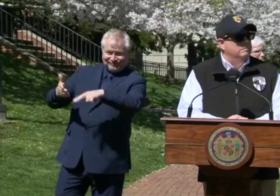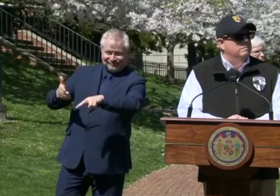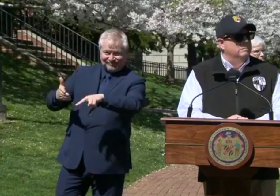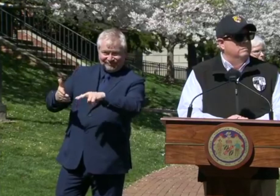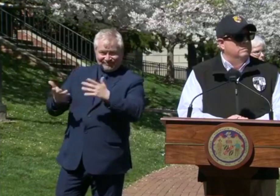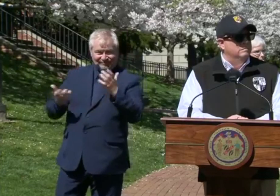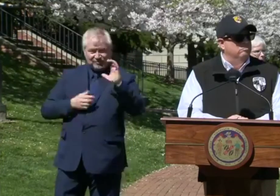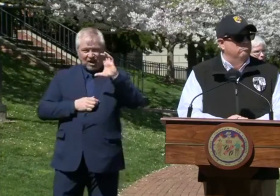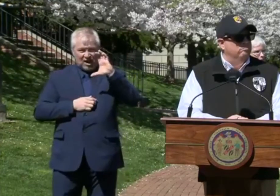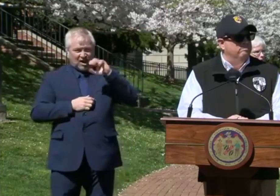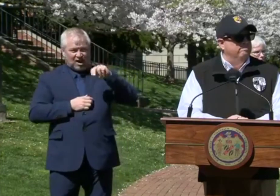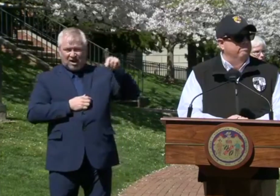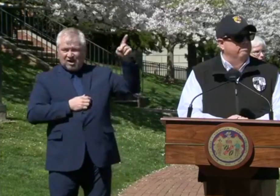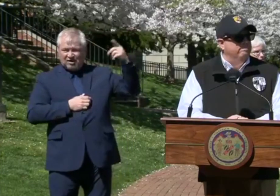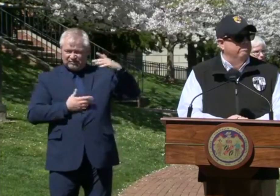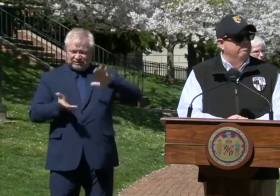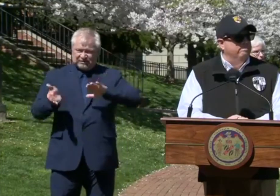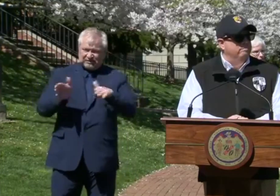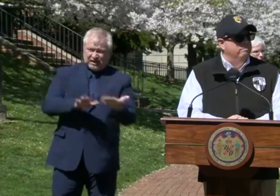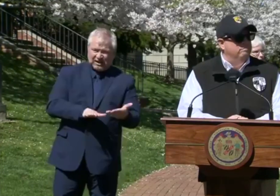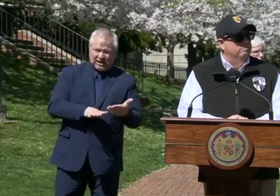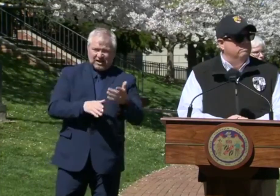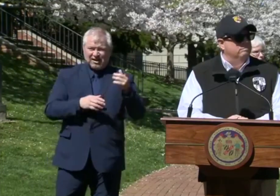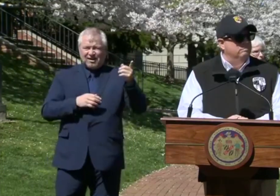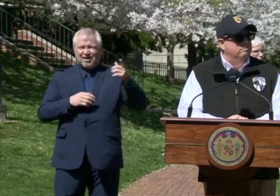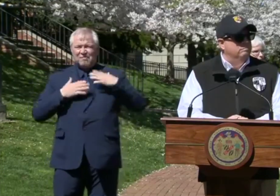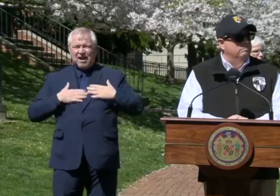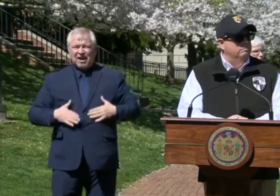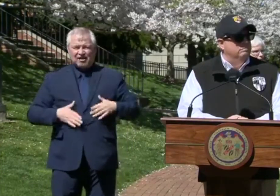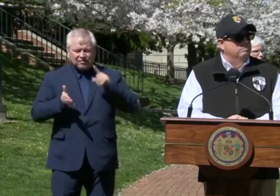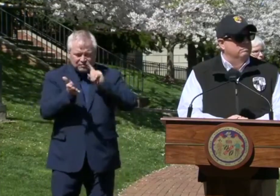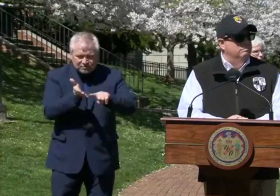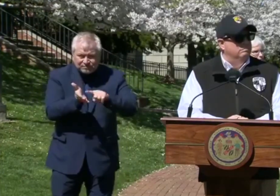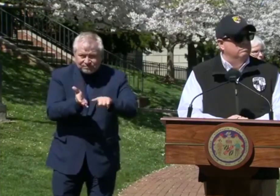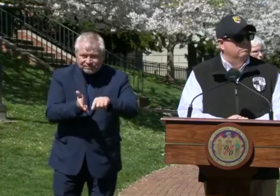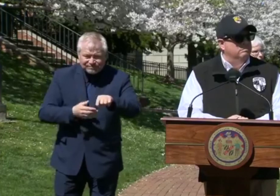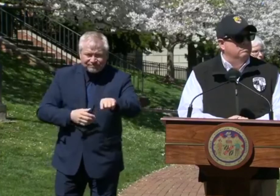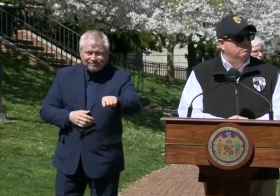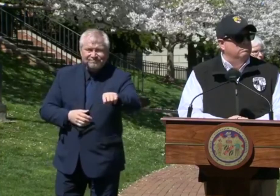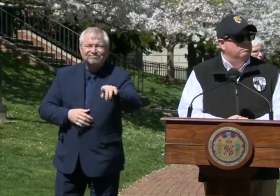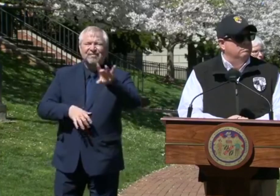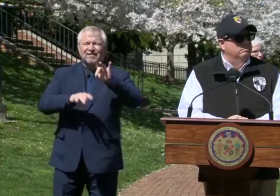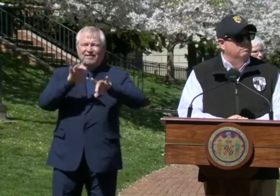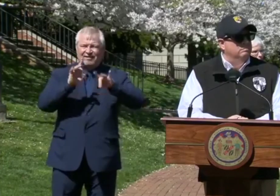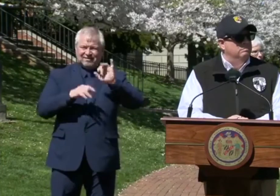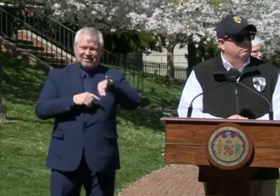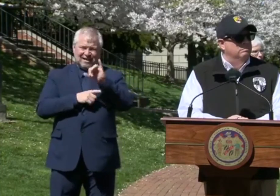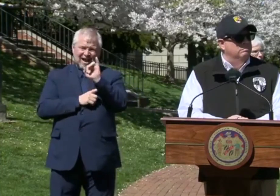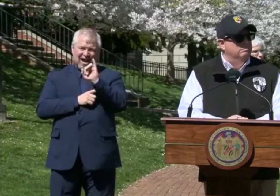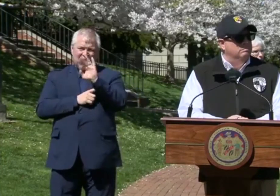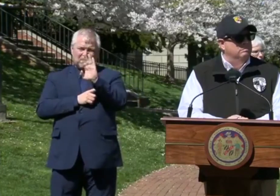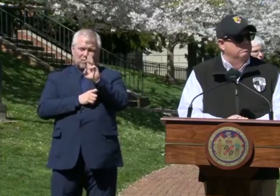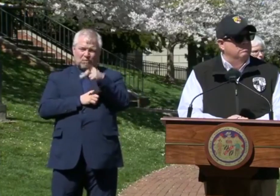back, confirming what they've seen in theater, that ibuprofen appears to be attracted to